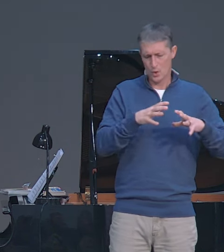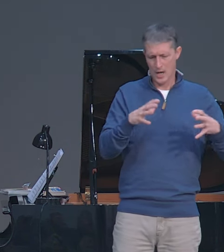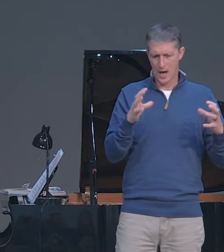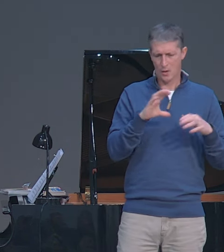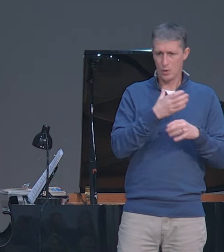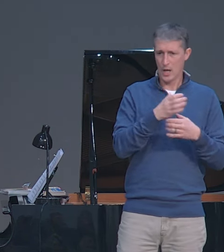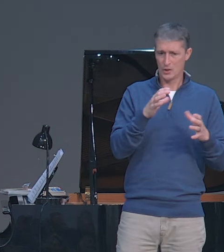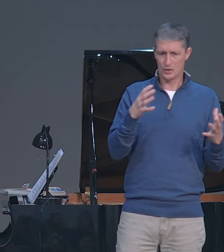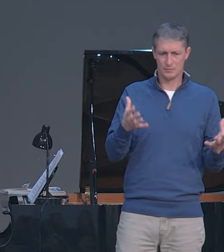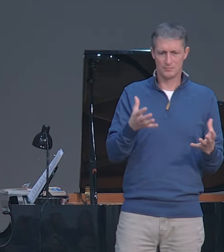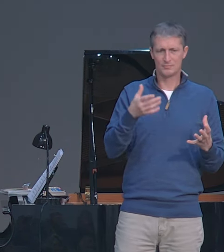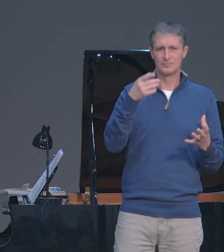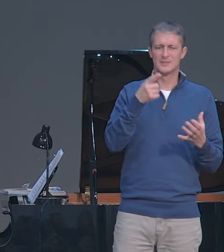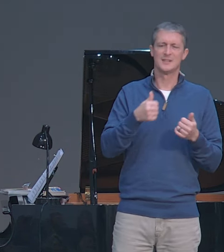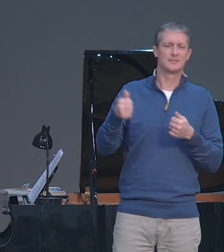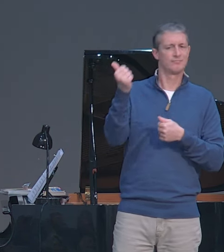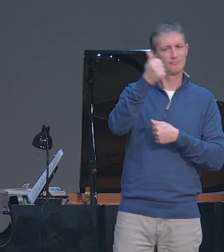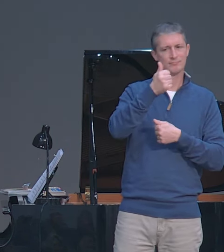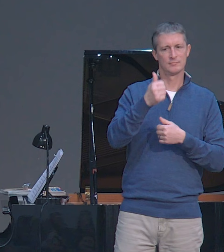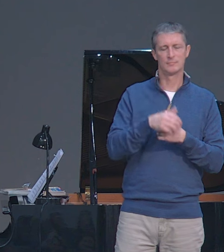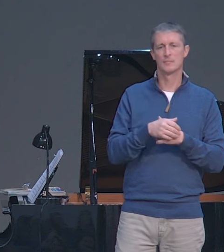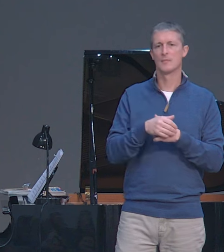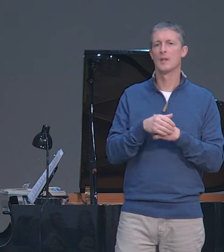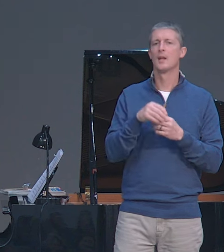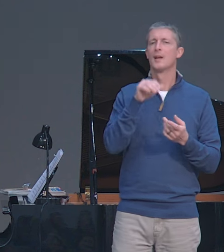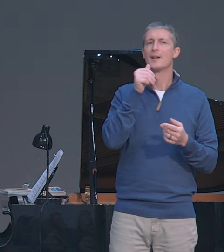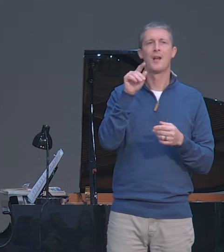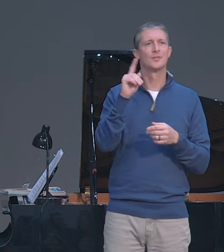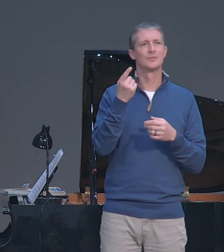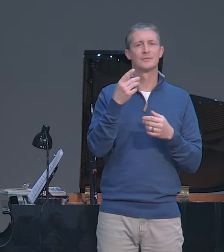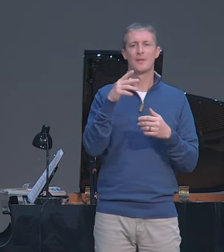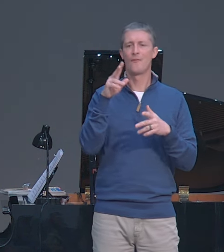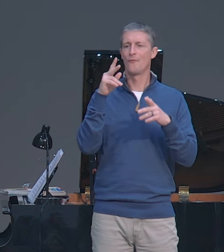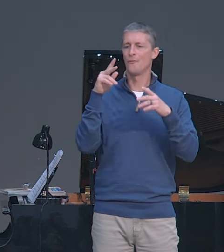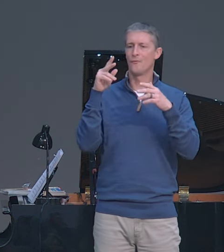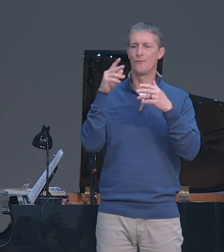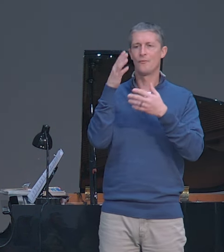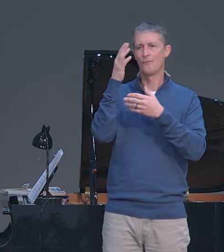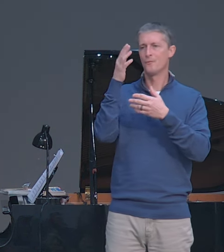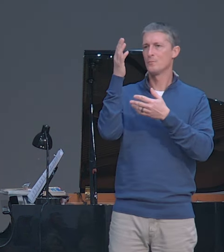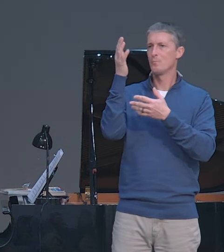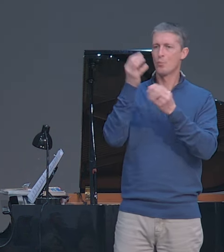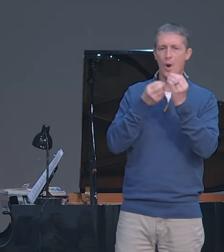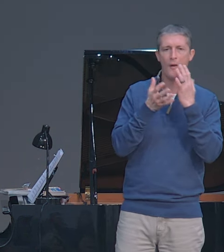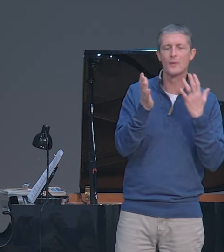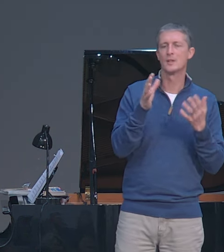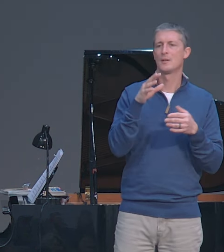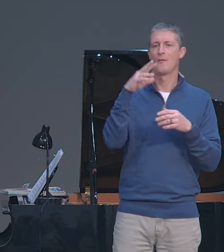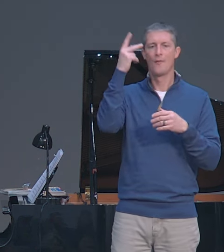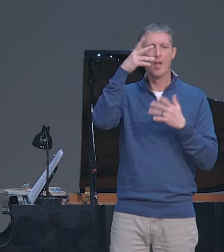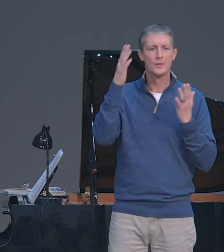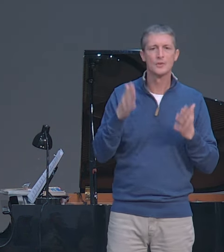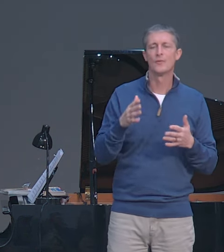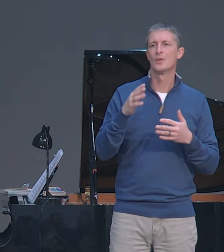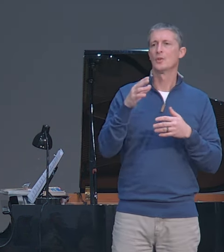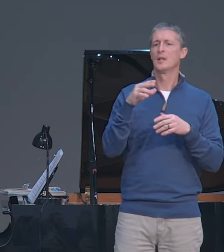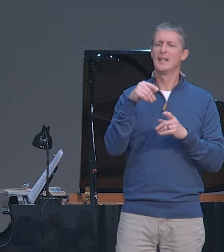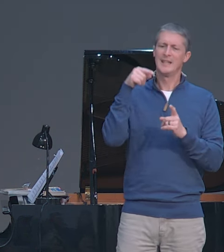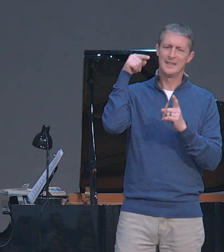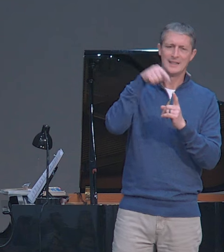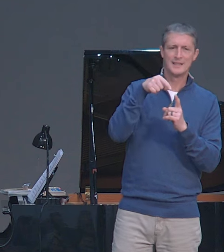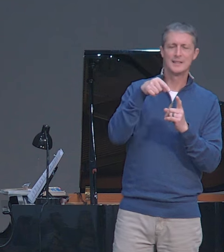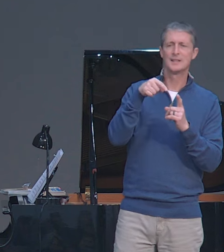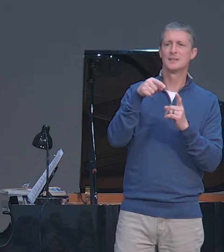moral teacher or a wise philosopher or a prophet from God. He is nothing less than the visible